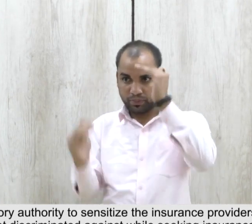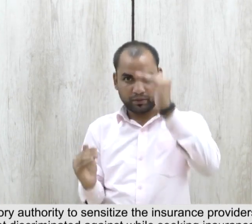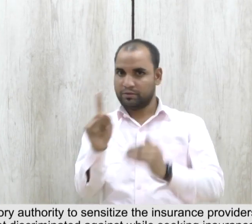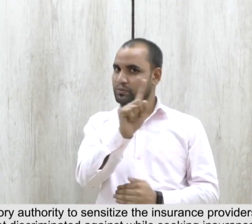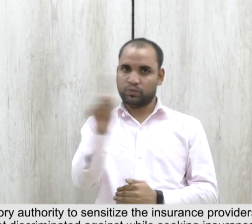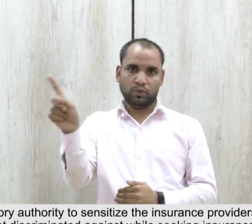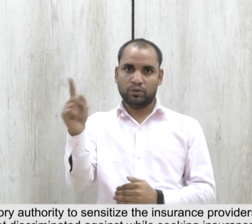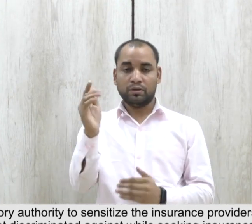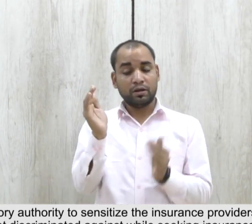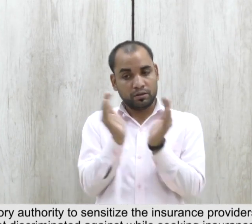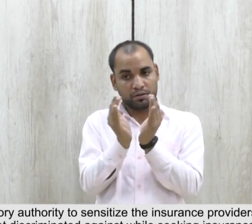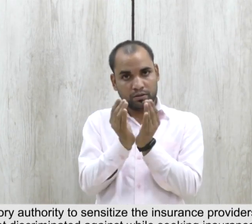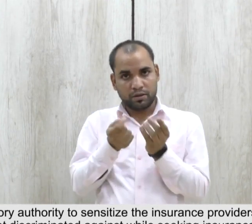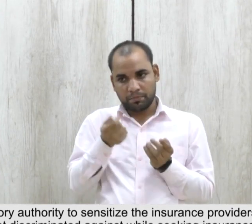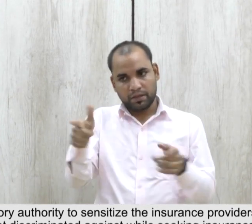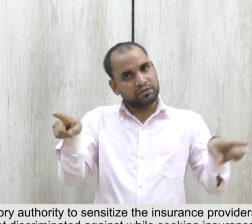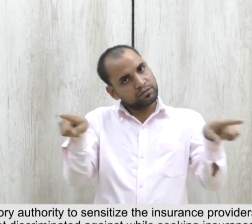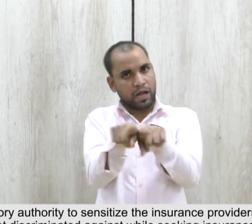against while seeking insurance coverage.